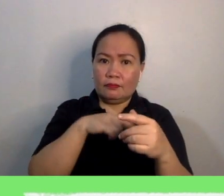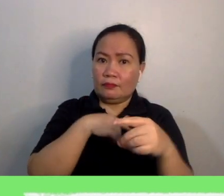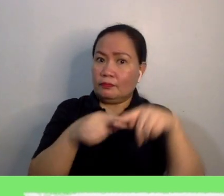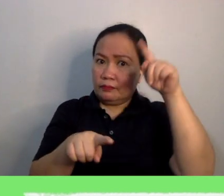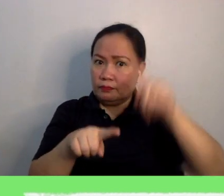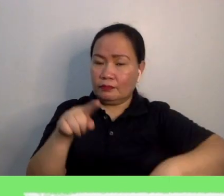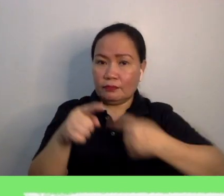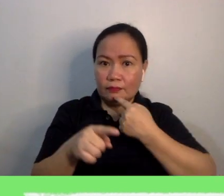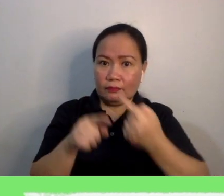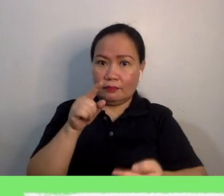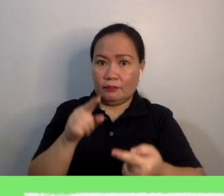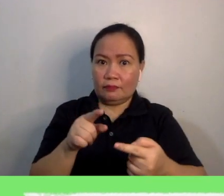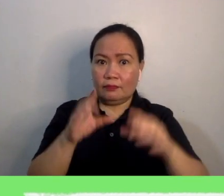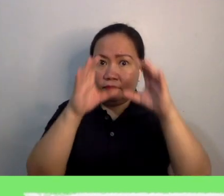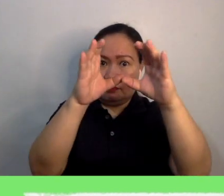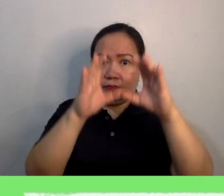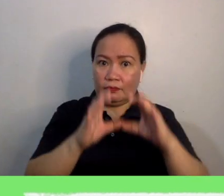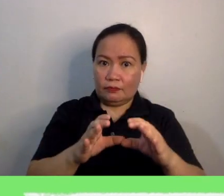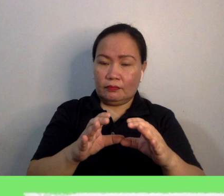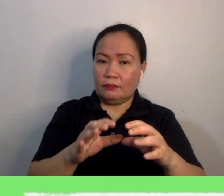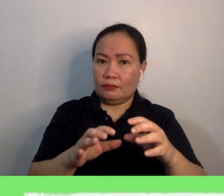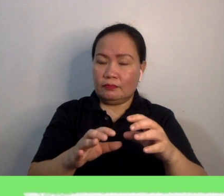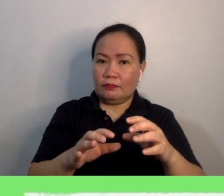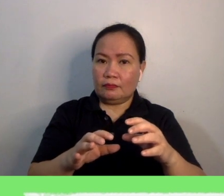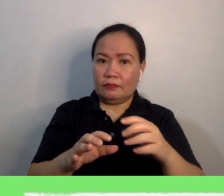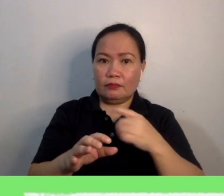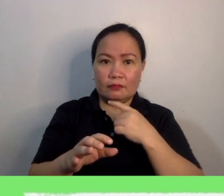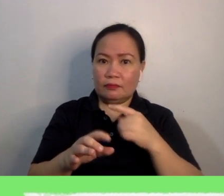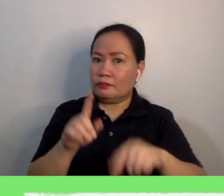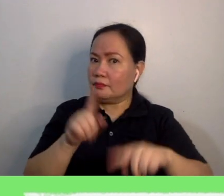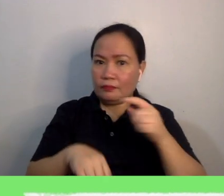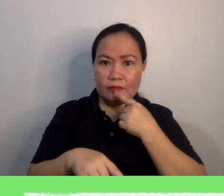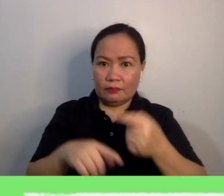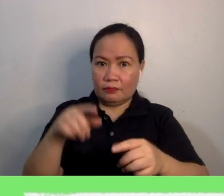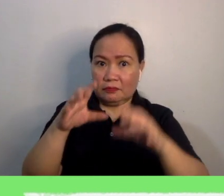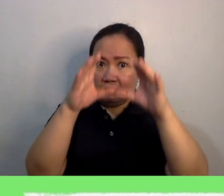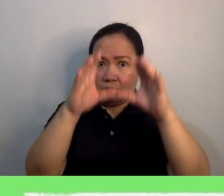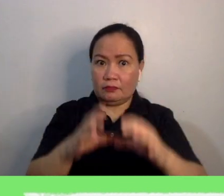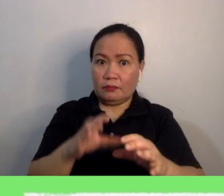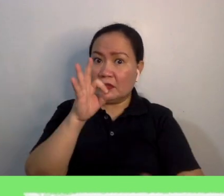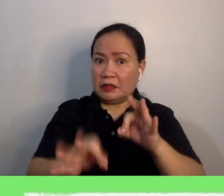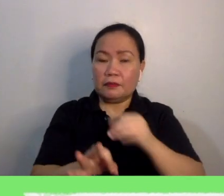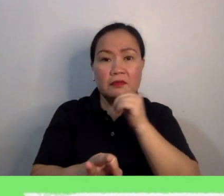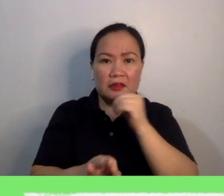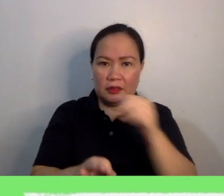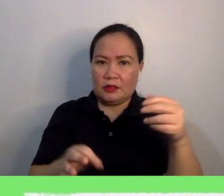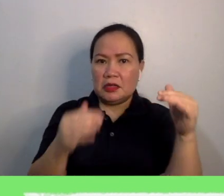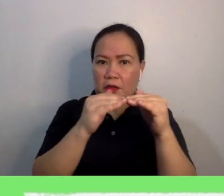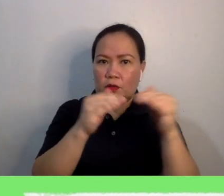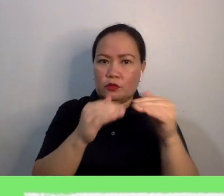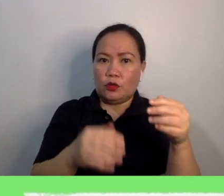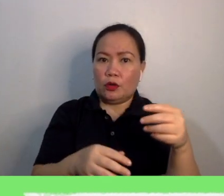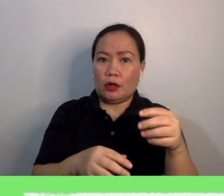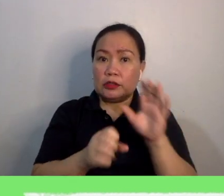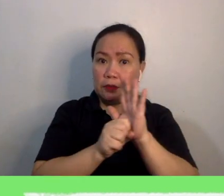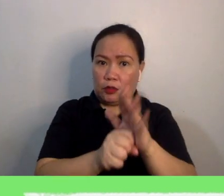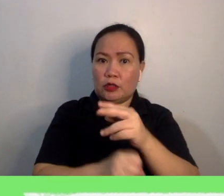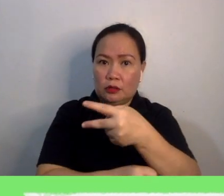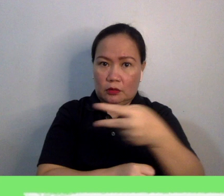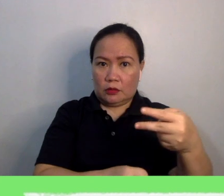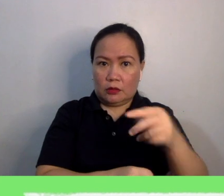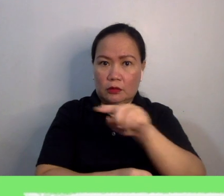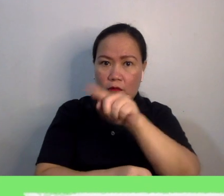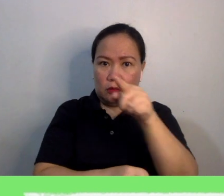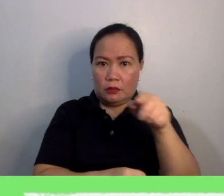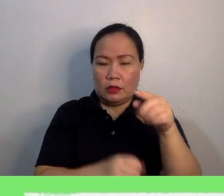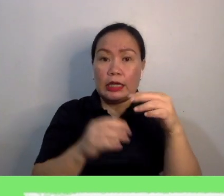are congruent if they are not equal. So this is the concept of congruent angles.